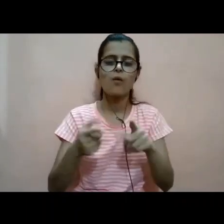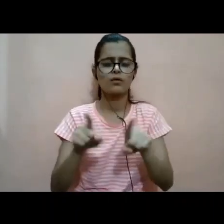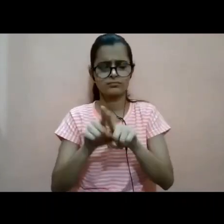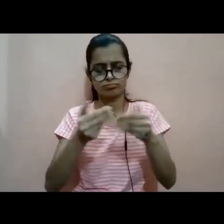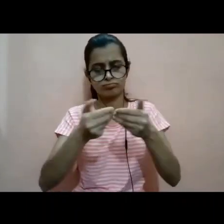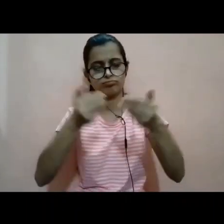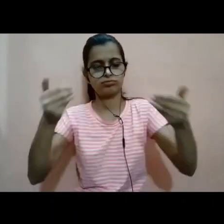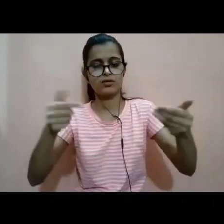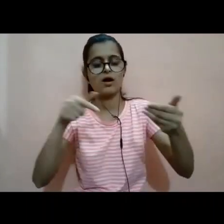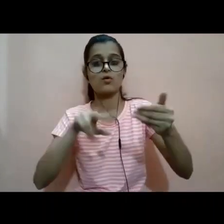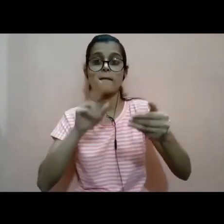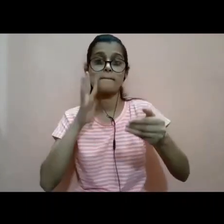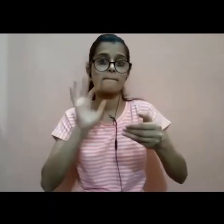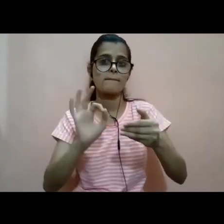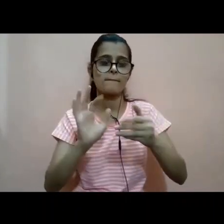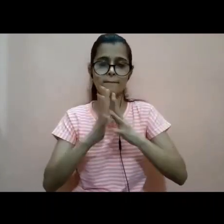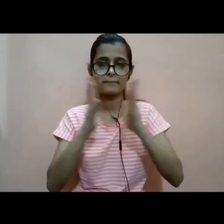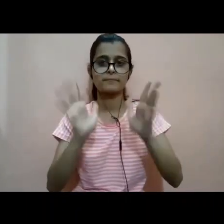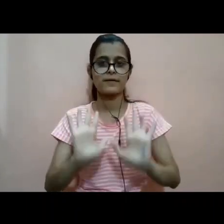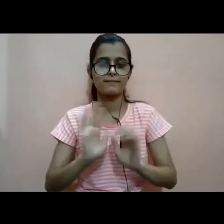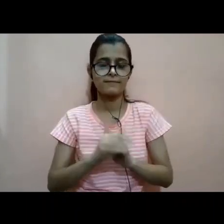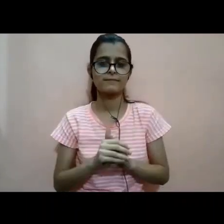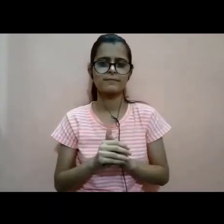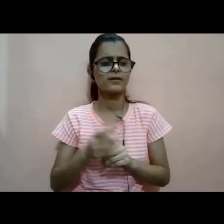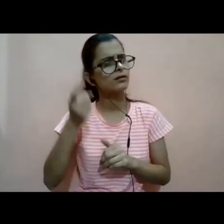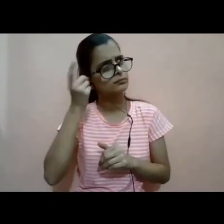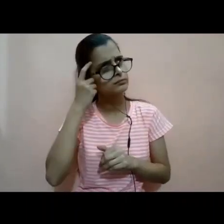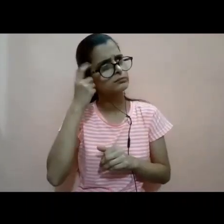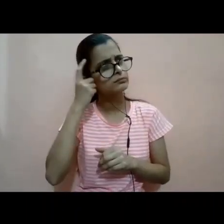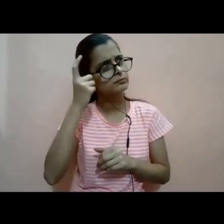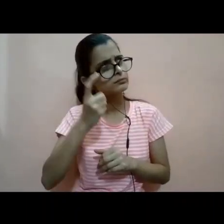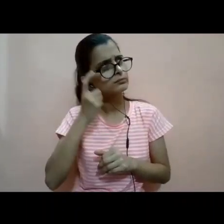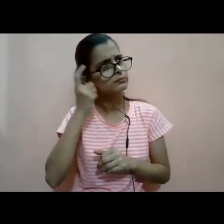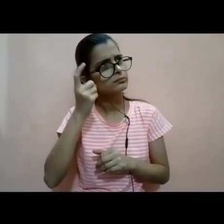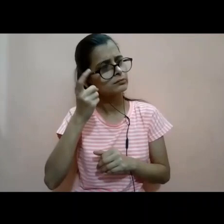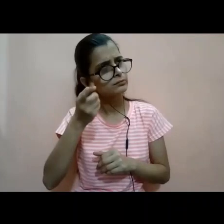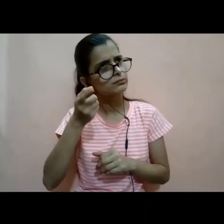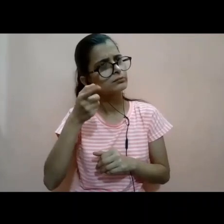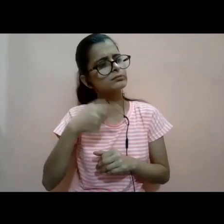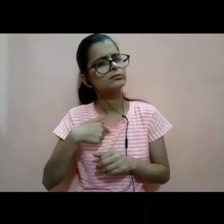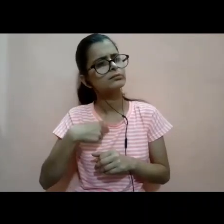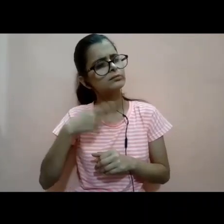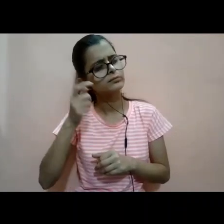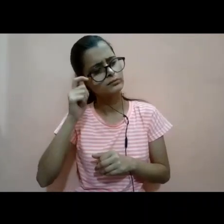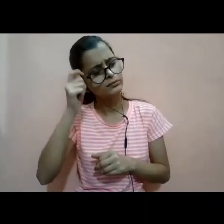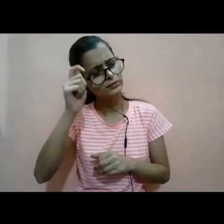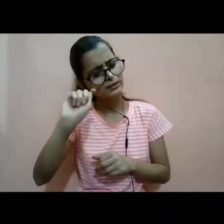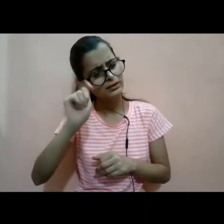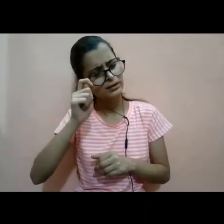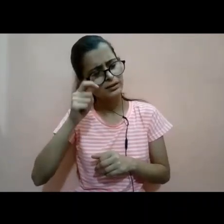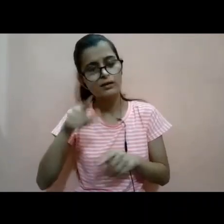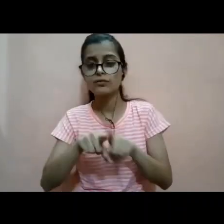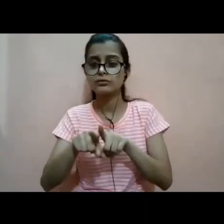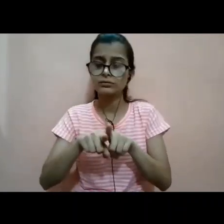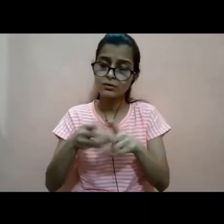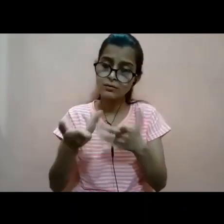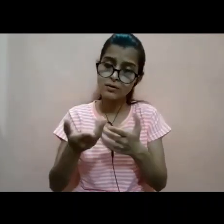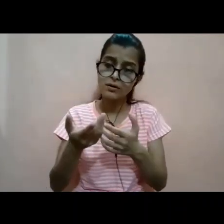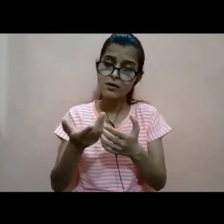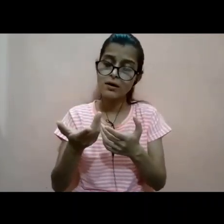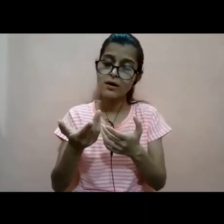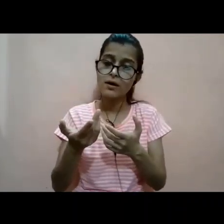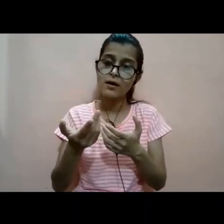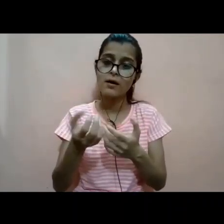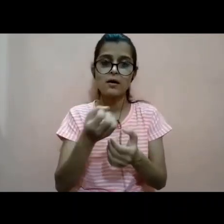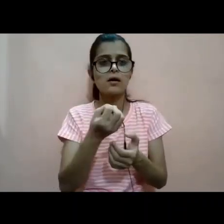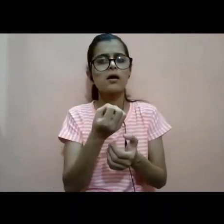that I didn't think of, being from English. Actually, it does sort of make a lot